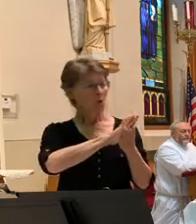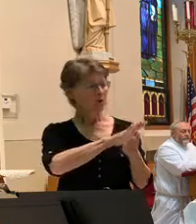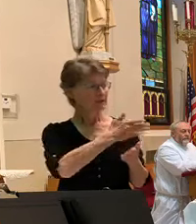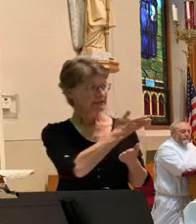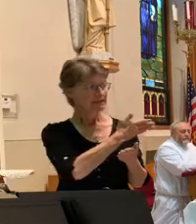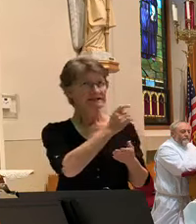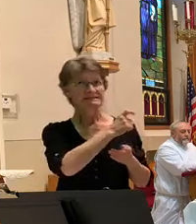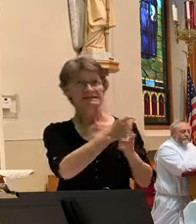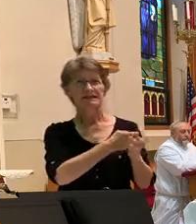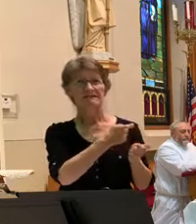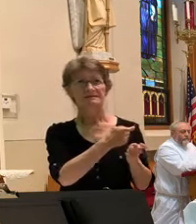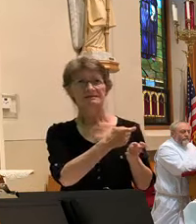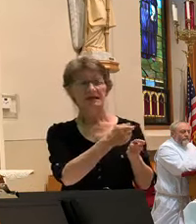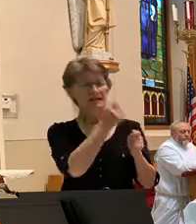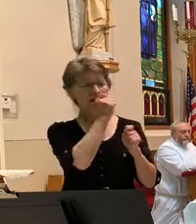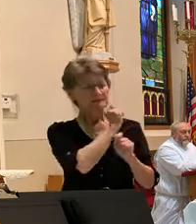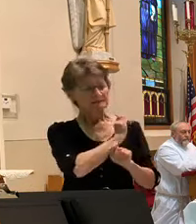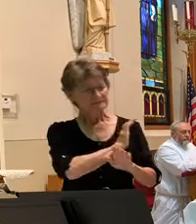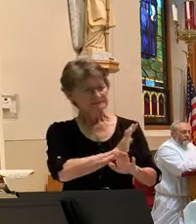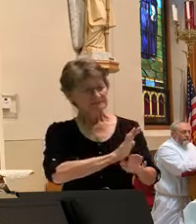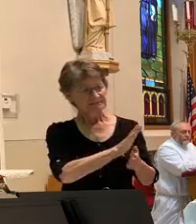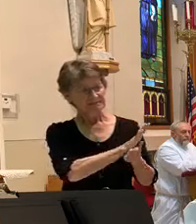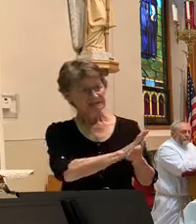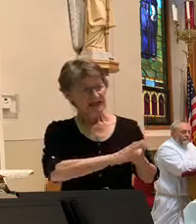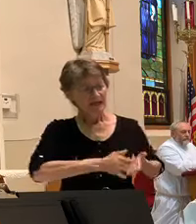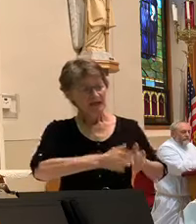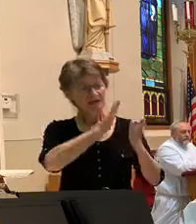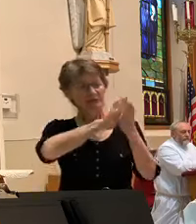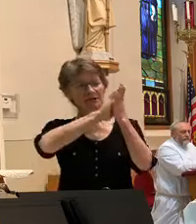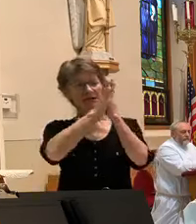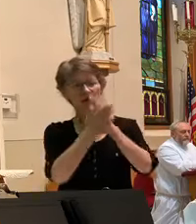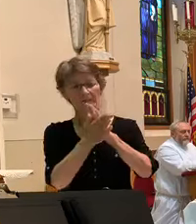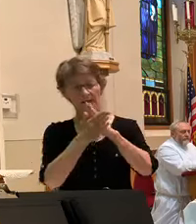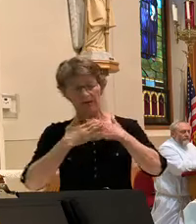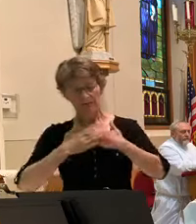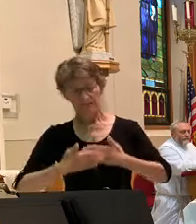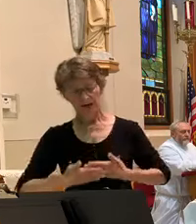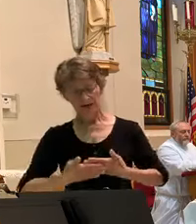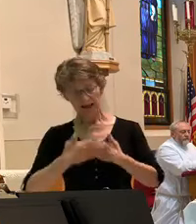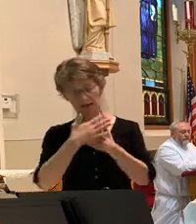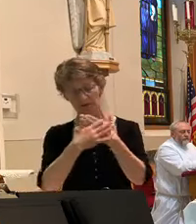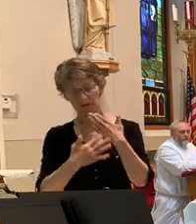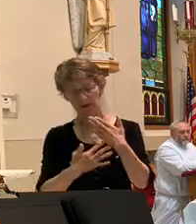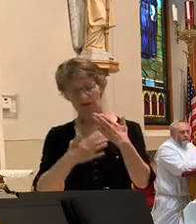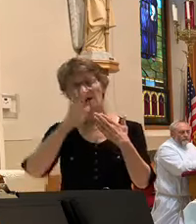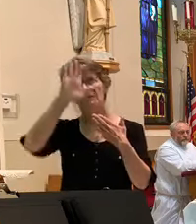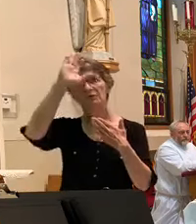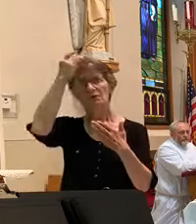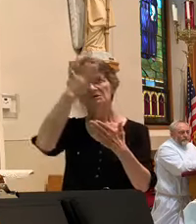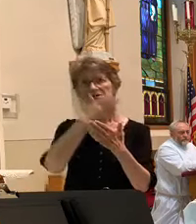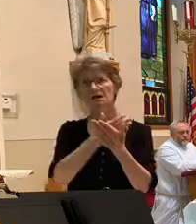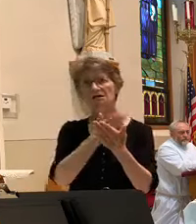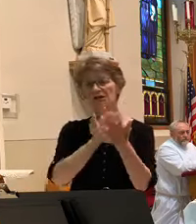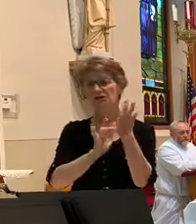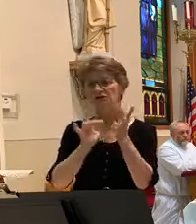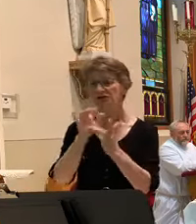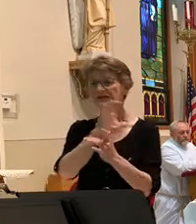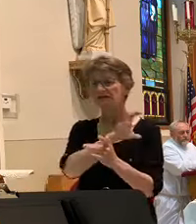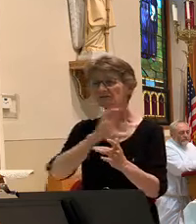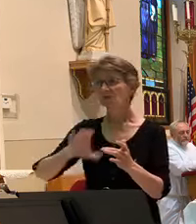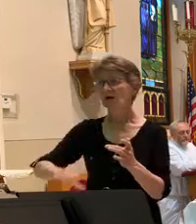have brought to you for consecration, that they may become the body and blood of your Son, our Lord